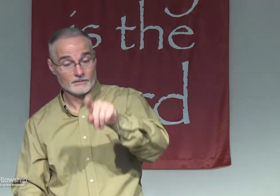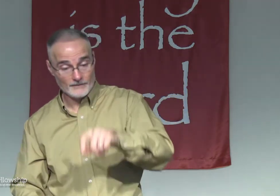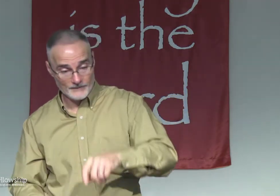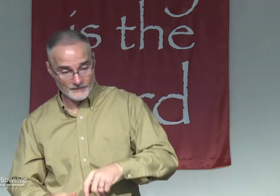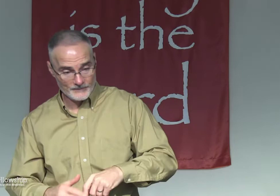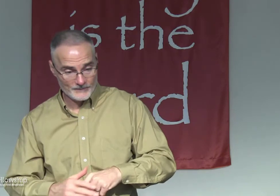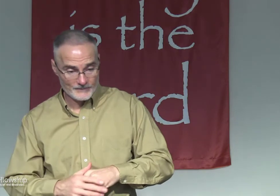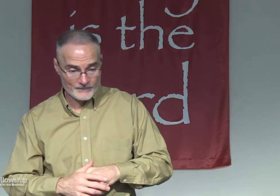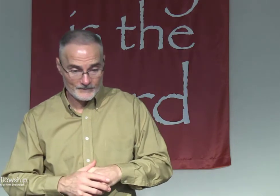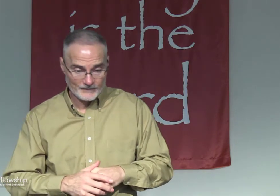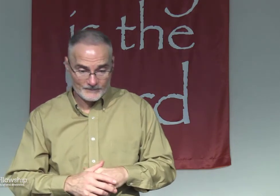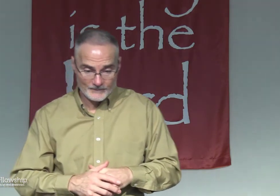But does that happen?